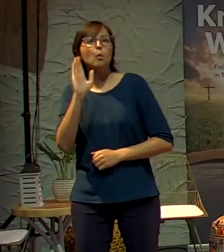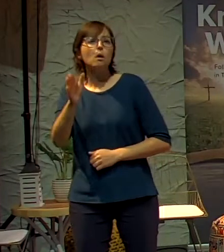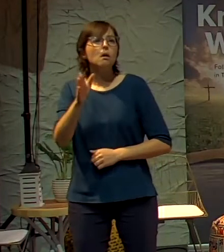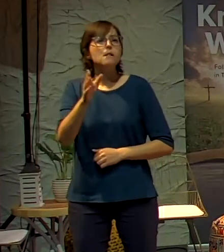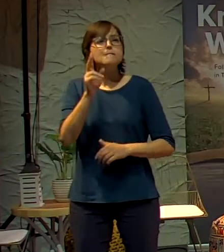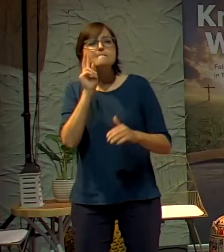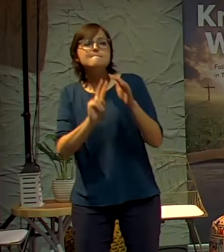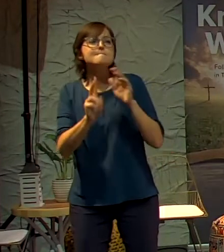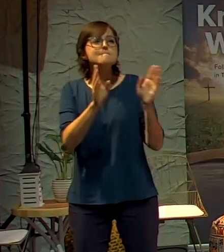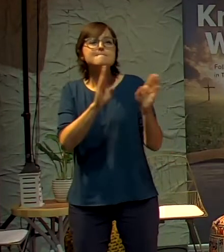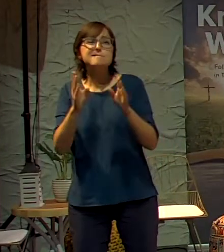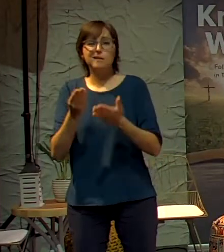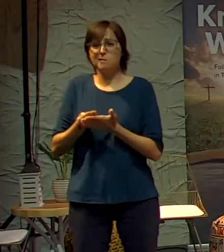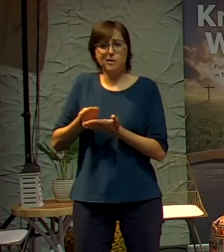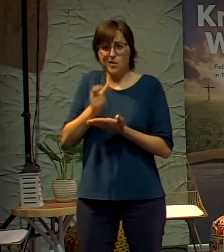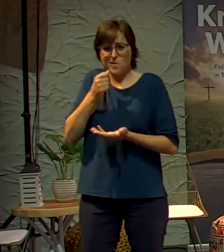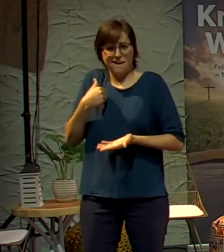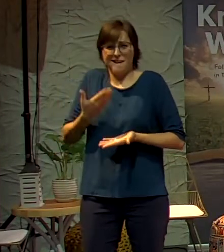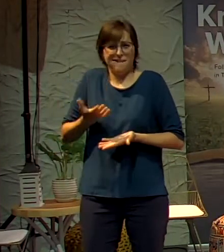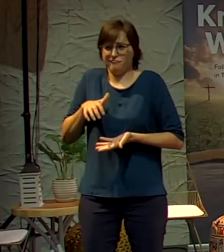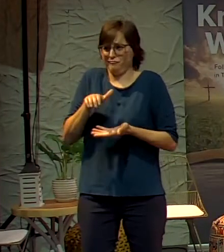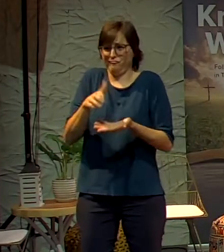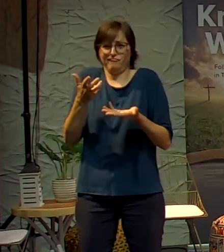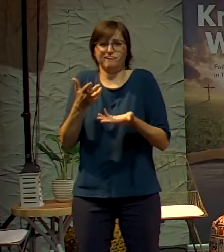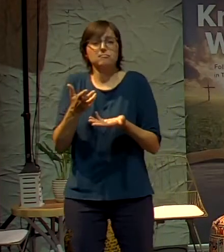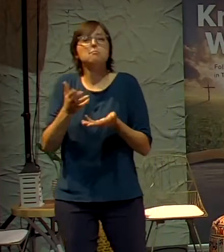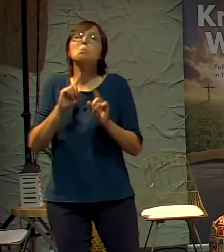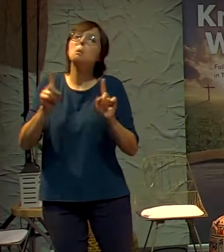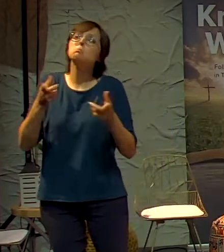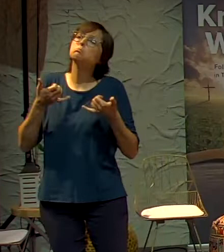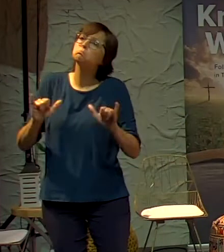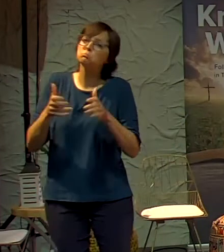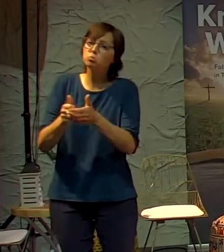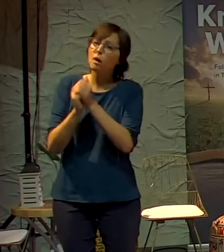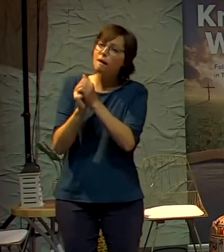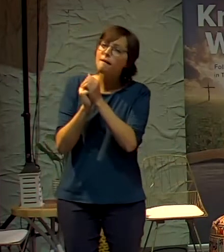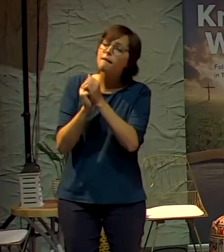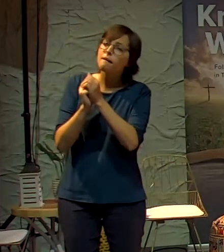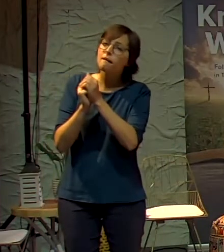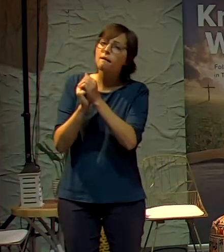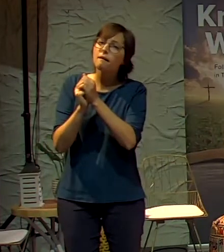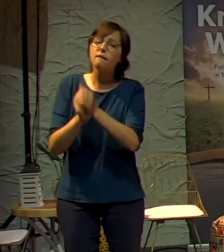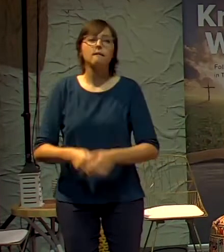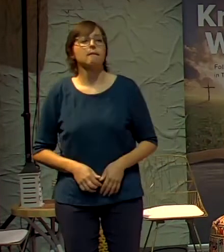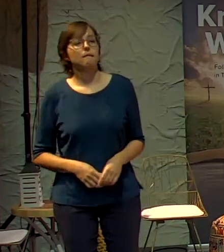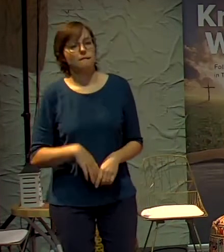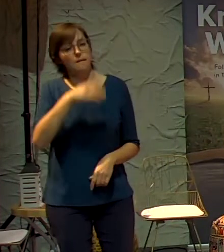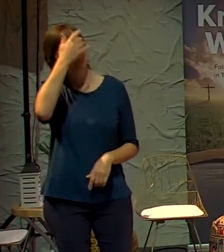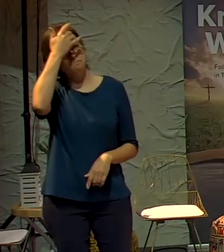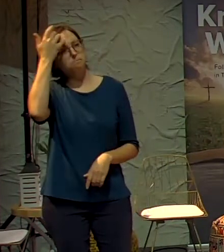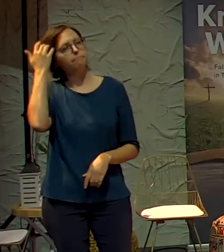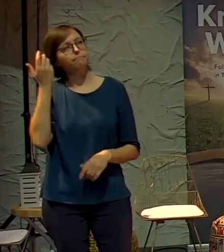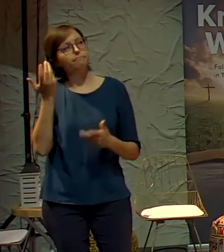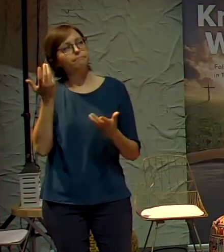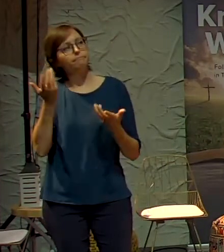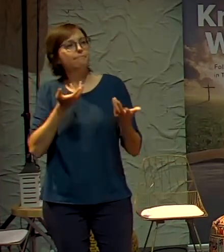We probably don't have the money for it anyway. But we're going to pray. This lasted literally, I don't know,